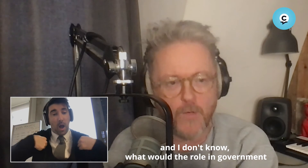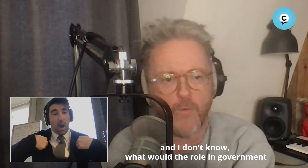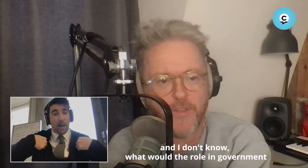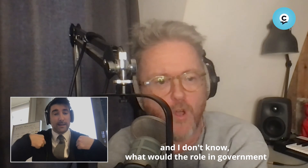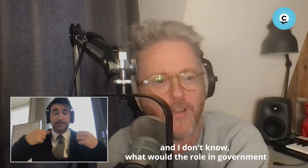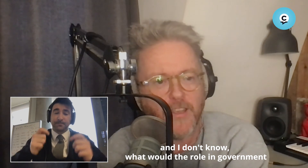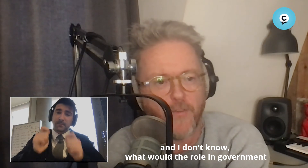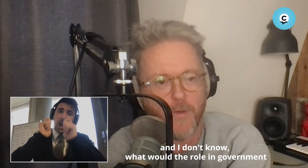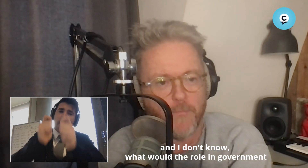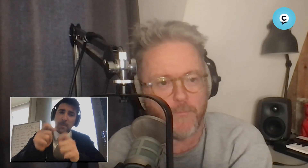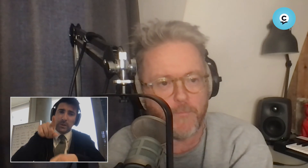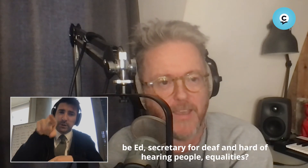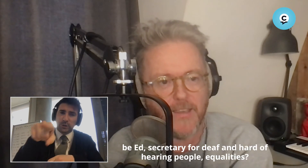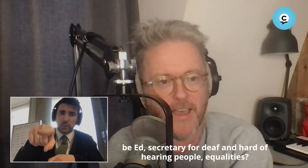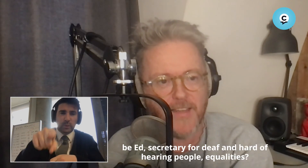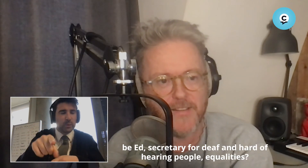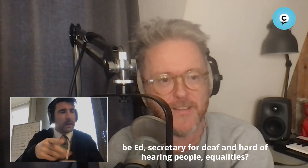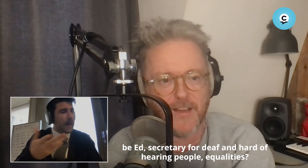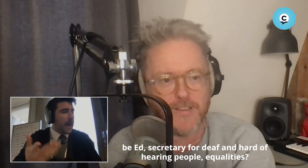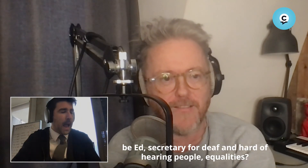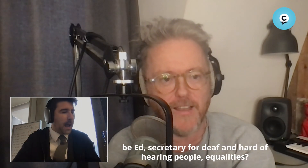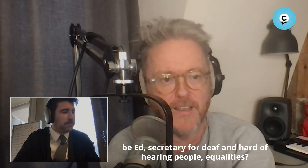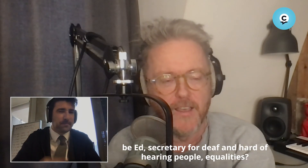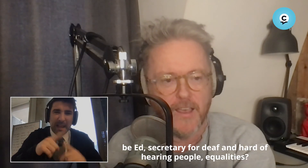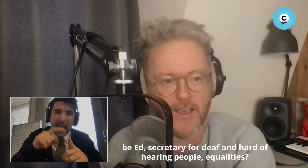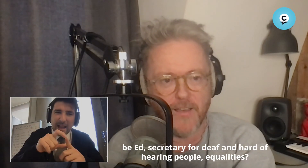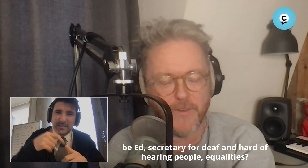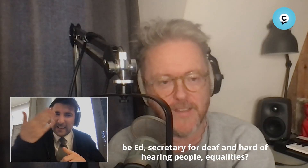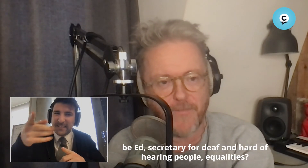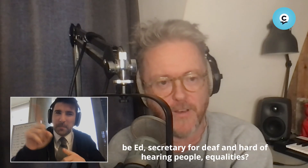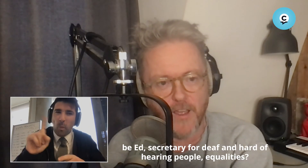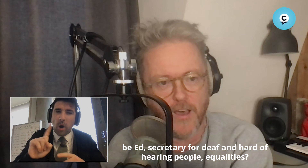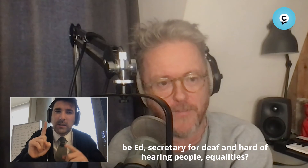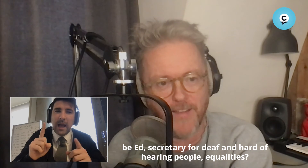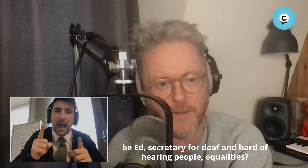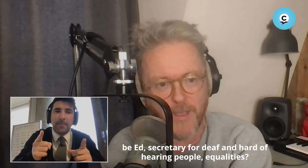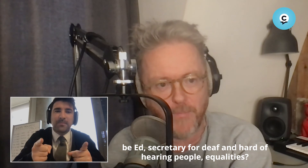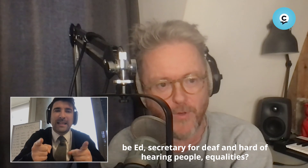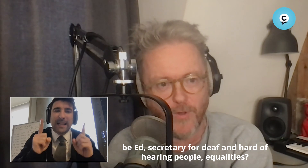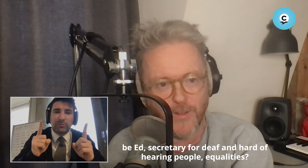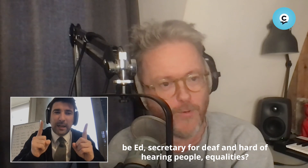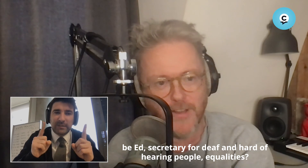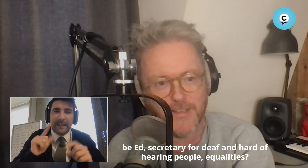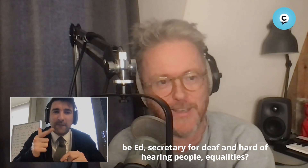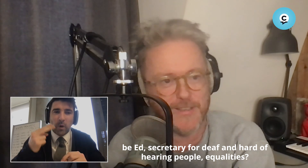what would the role in government be, Ed? Secretary for deaf and hard of hearing people, equalities? I